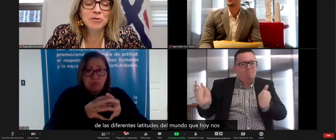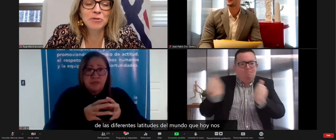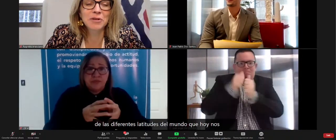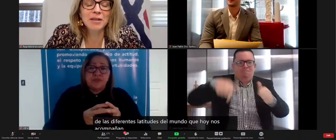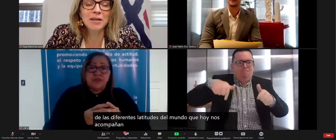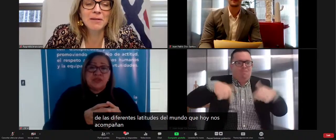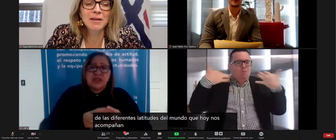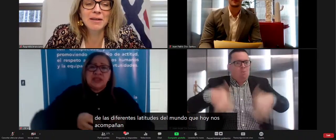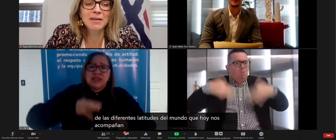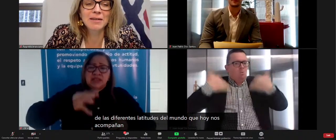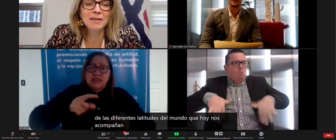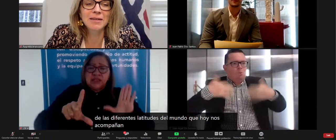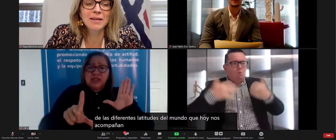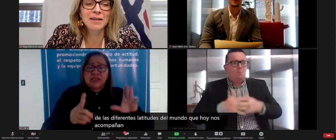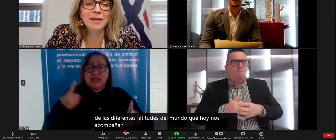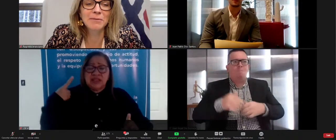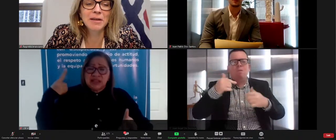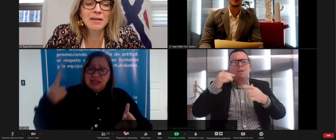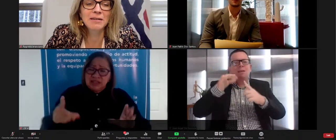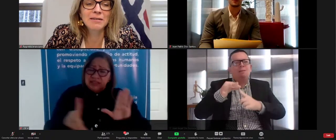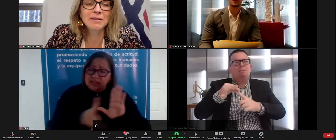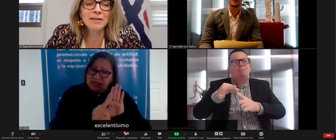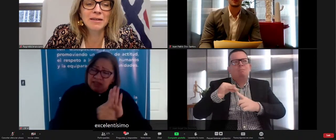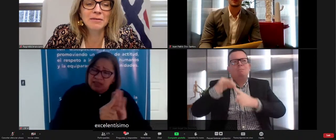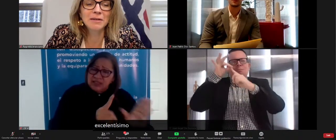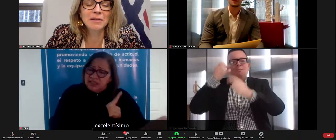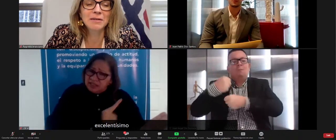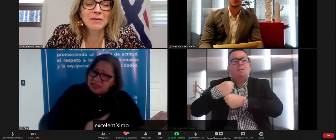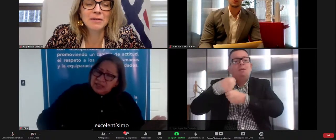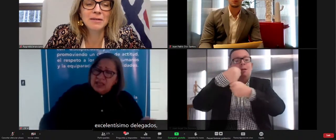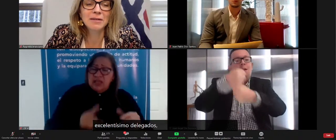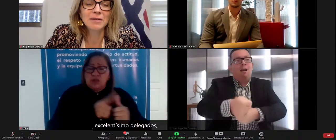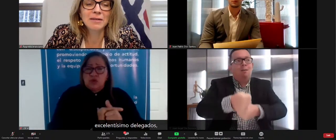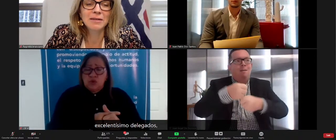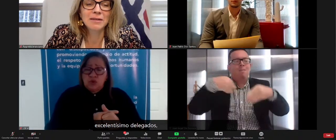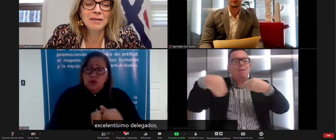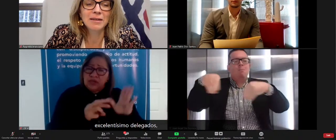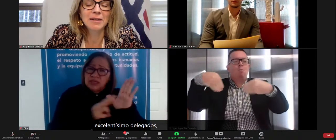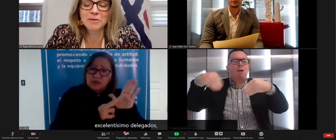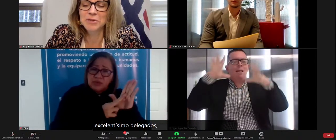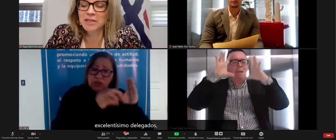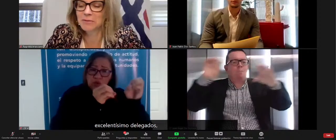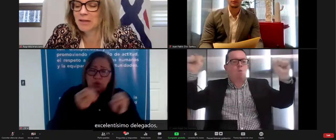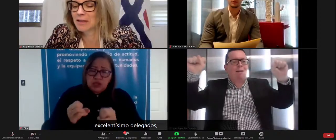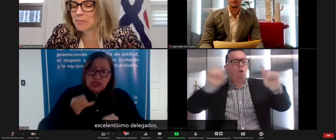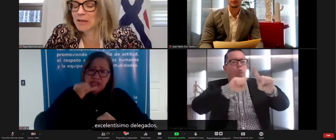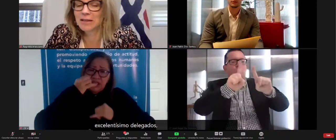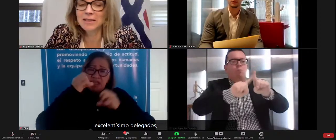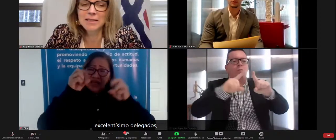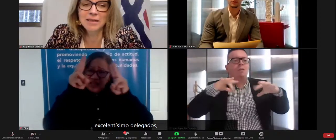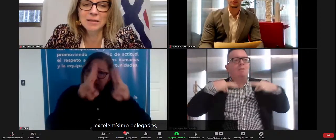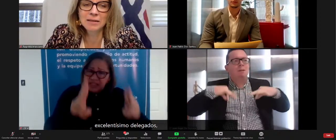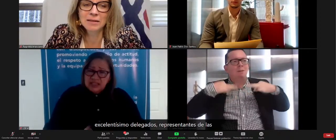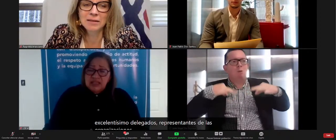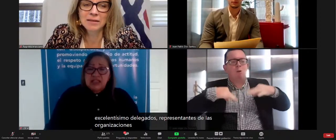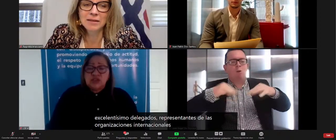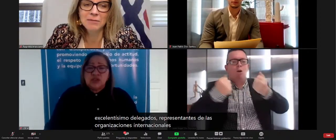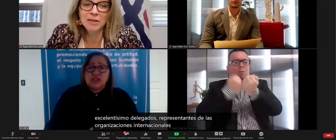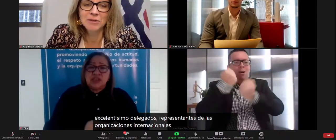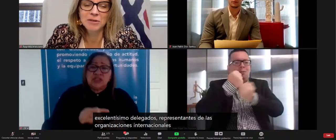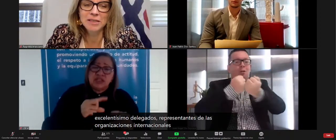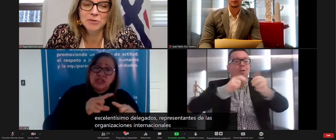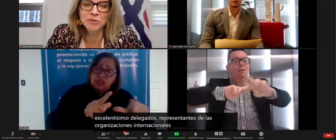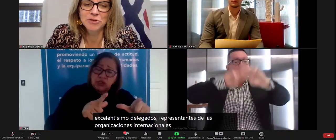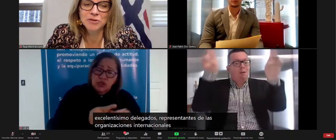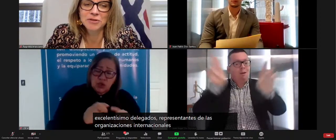here with us today great delegates of diplomatic nations representatives of ngos